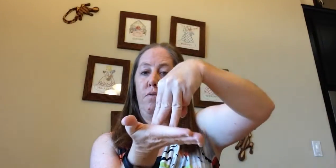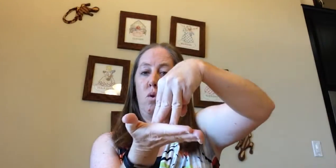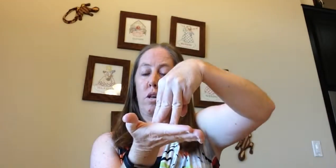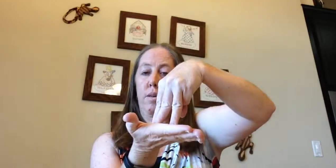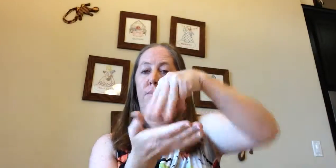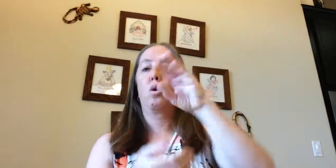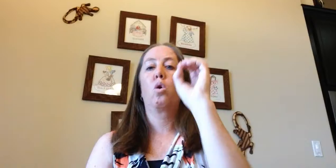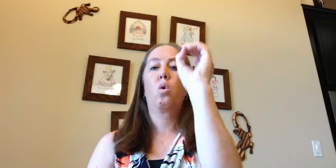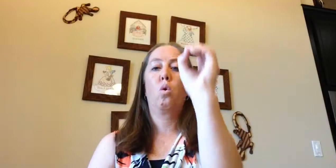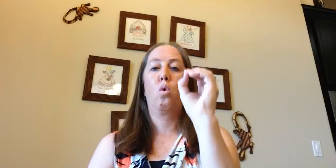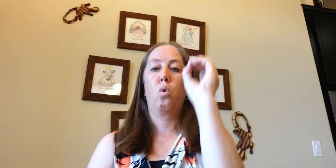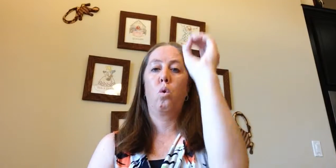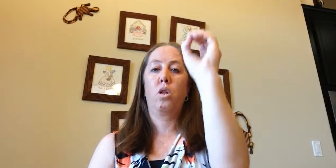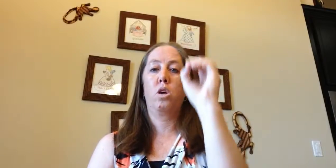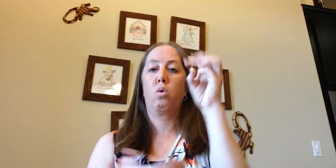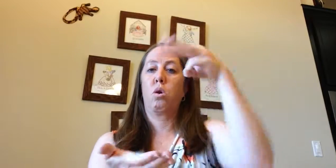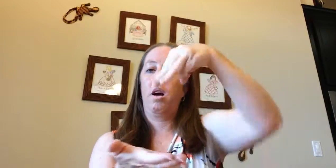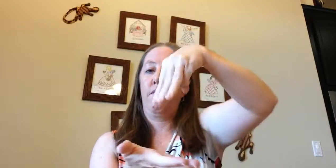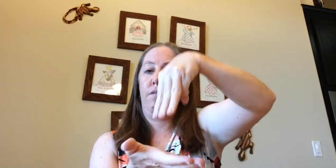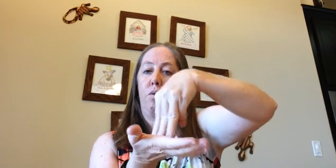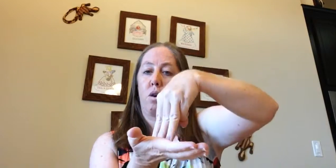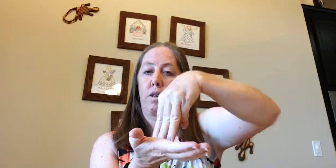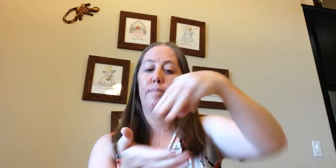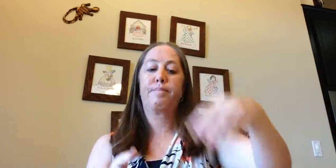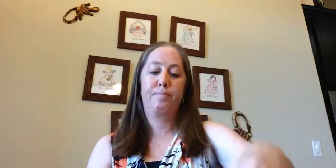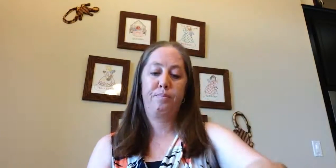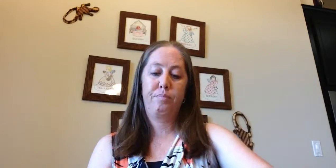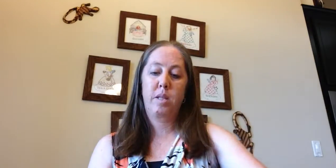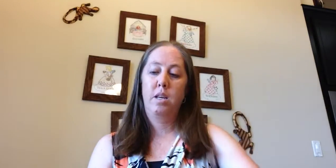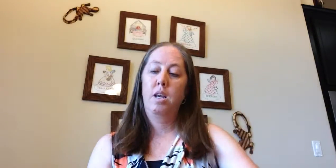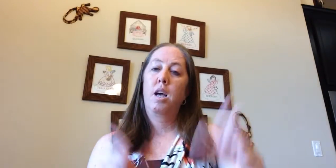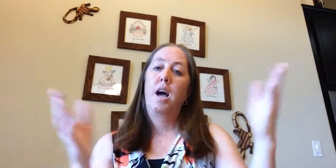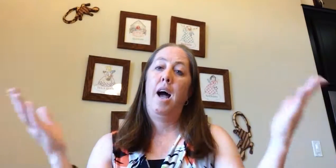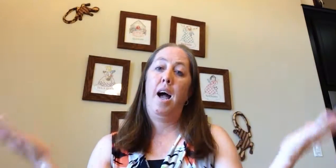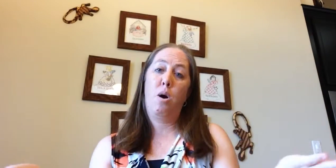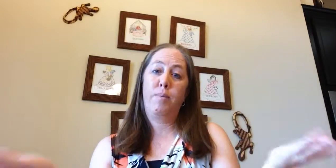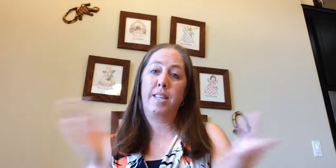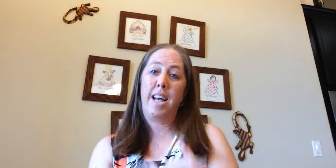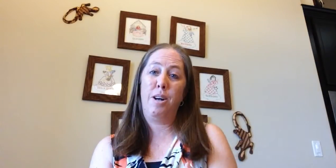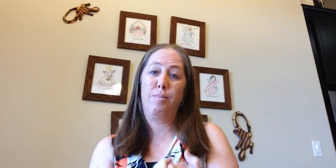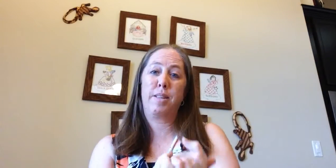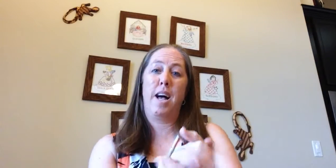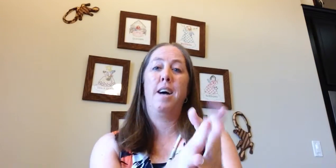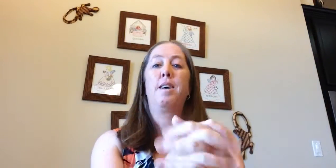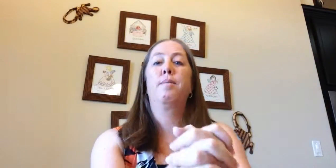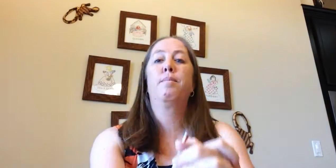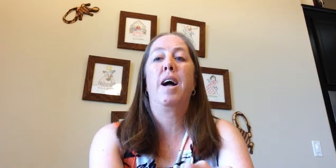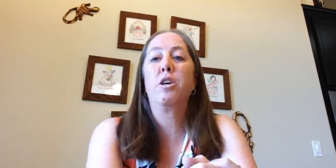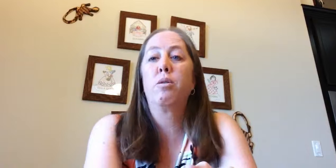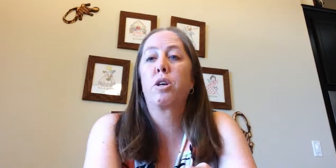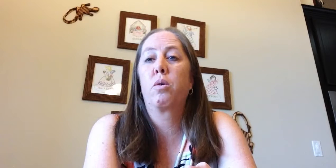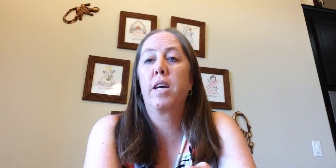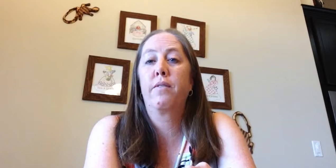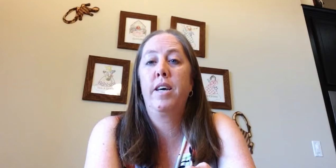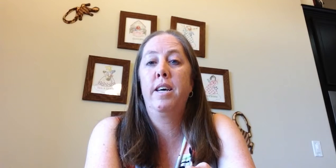fork. Or the or of fork. I hope this helps. I know it was a quick vid,